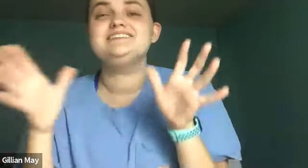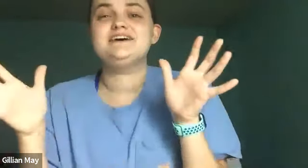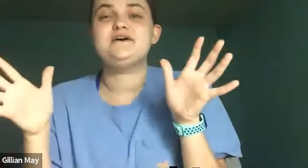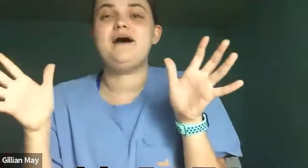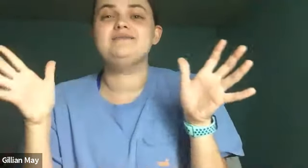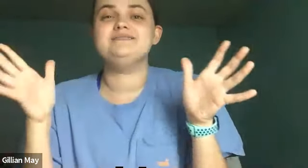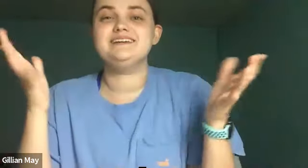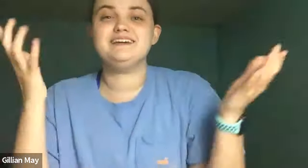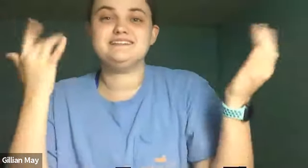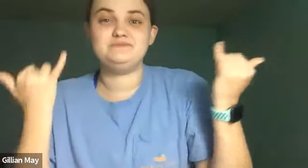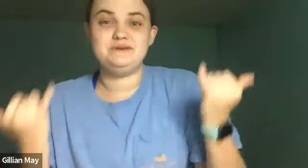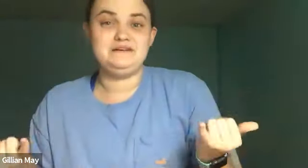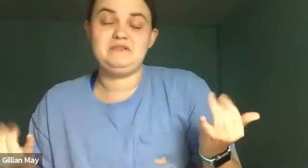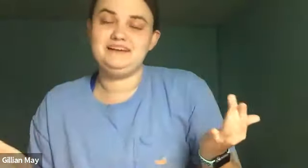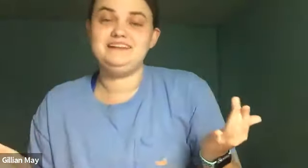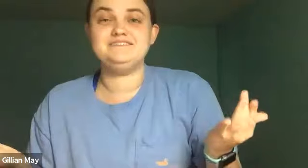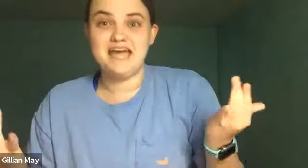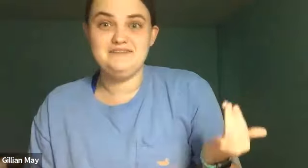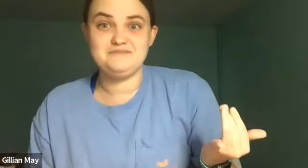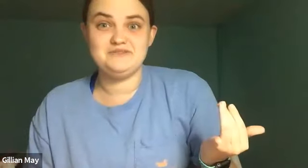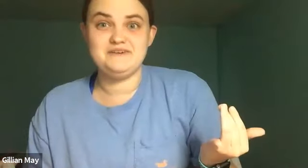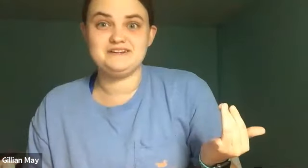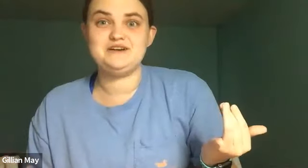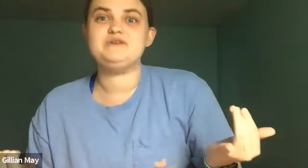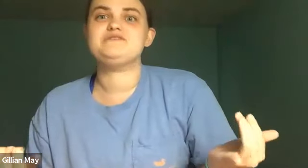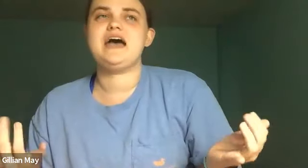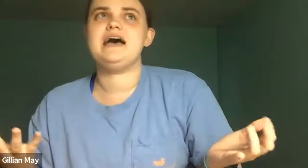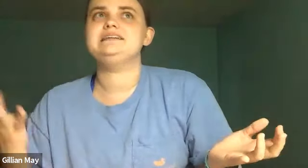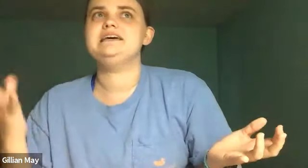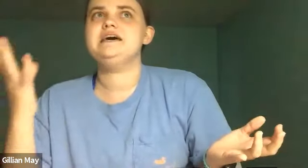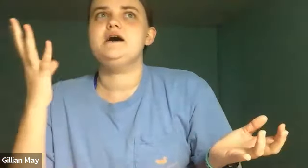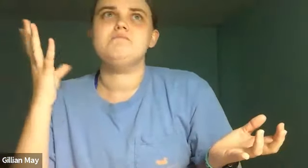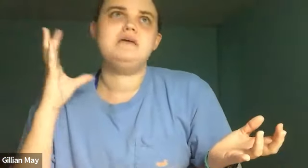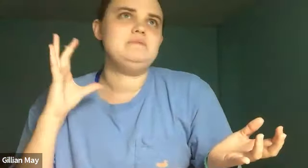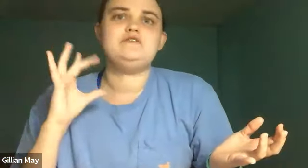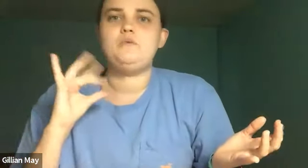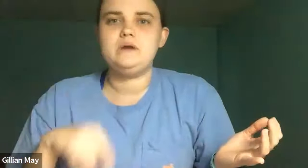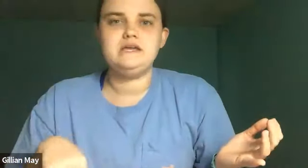So I was thinking, because we are lucky enough to have the month of October, that maybe the week